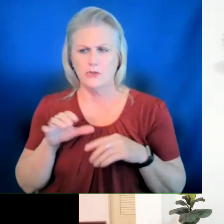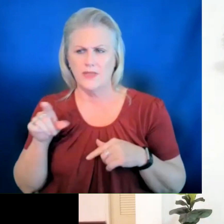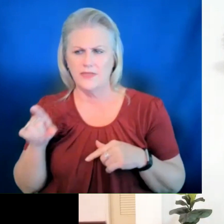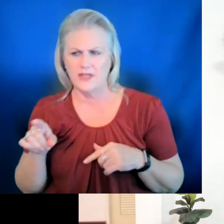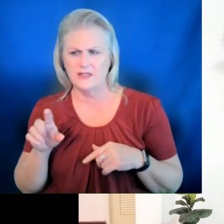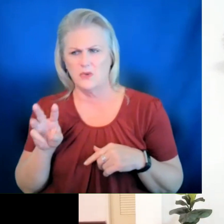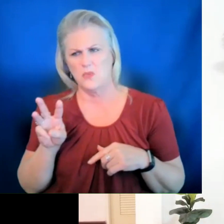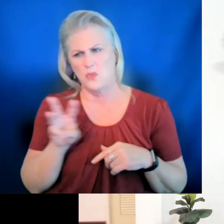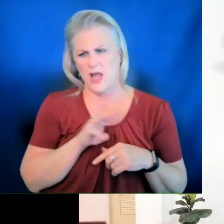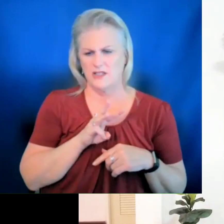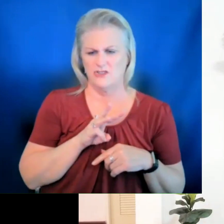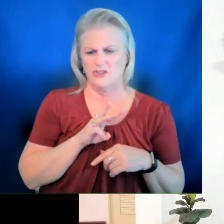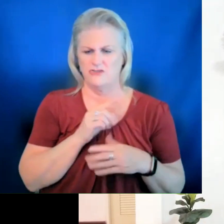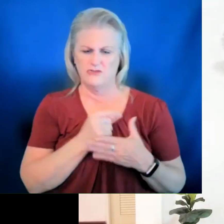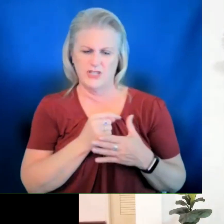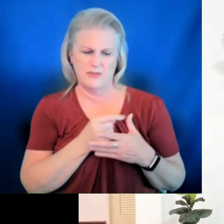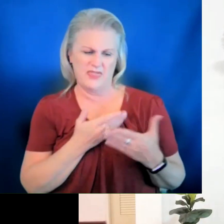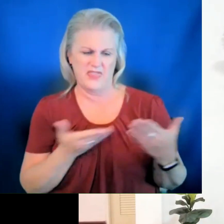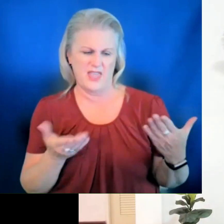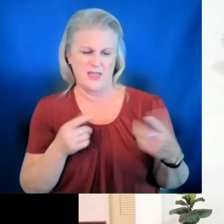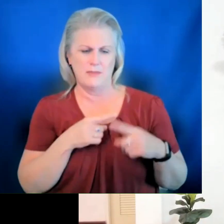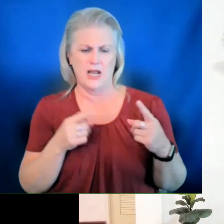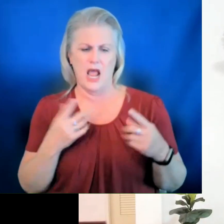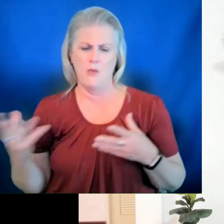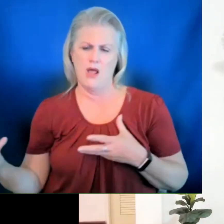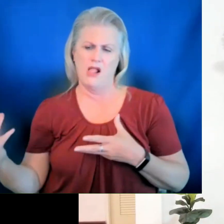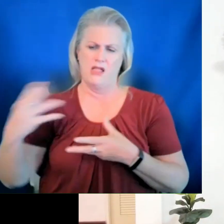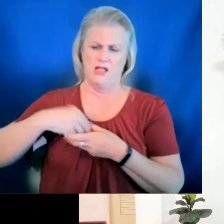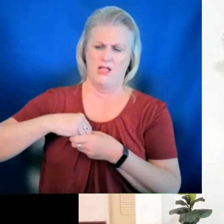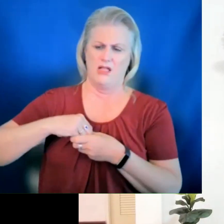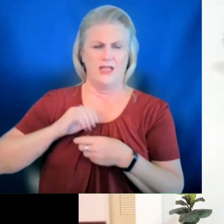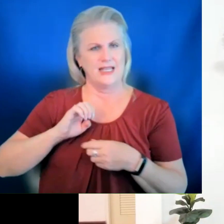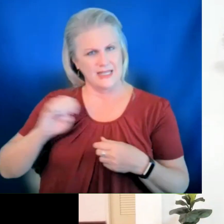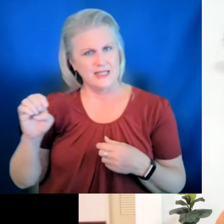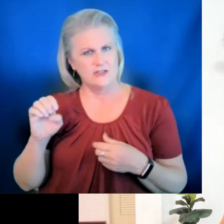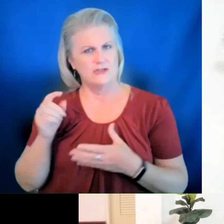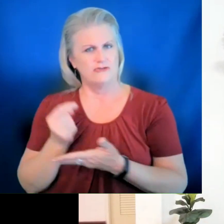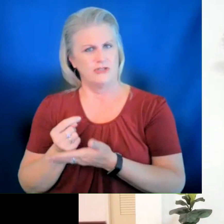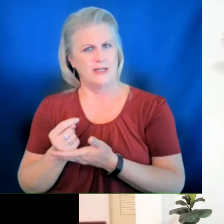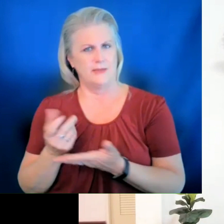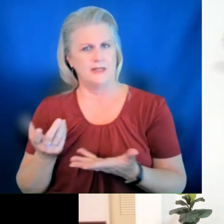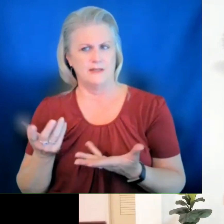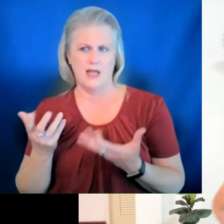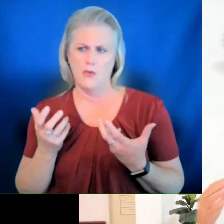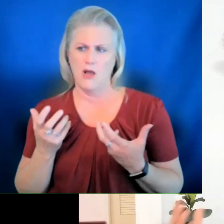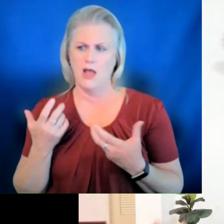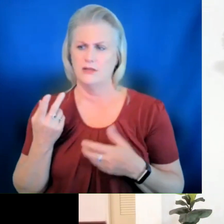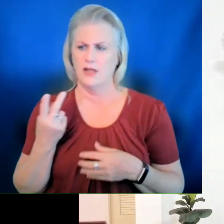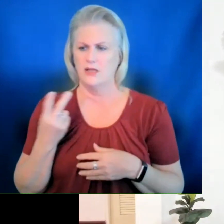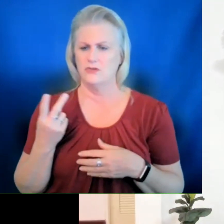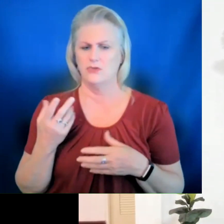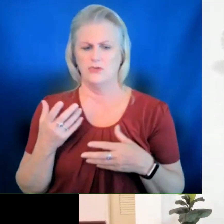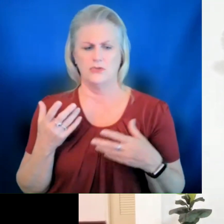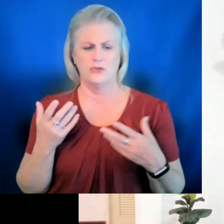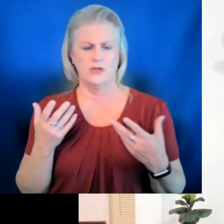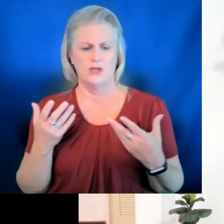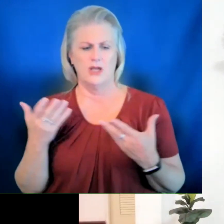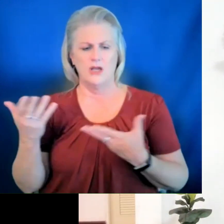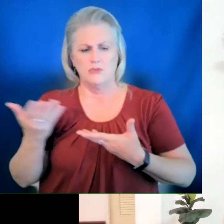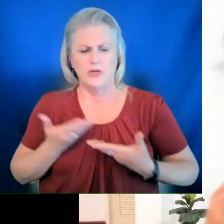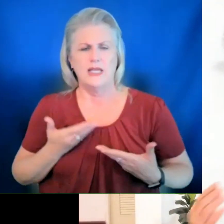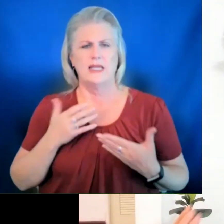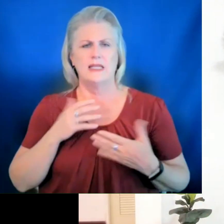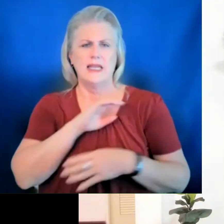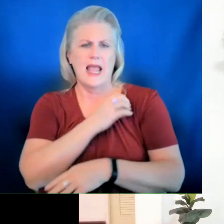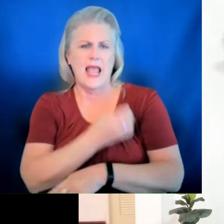I'm like, okay, he's doing these Western treatments, but I want to bring in the Eastern treatments. I want